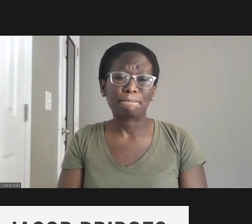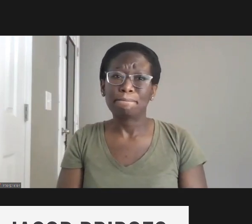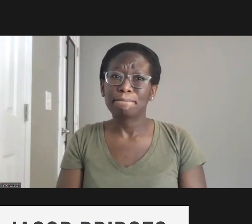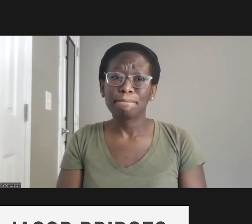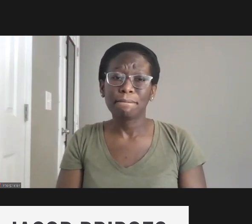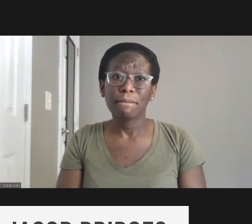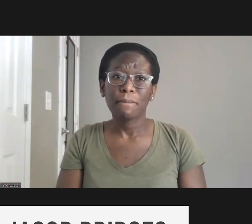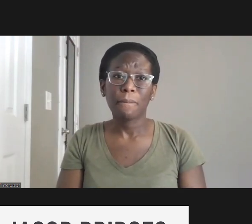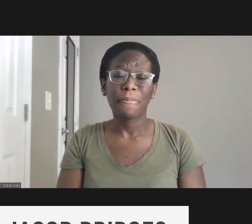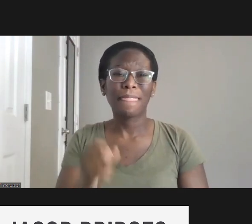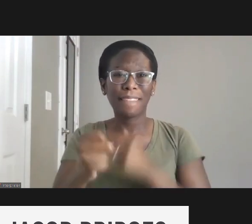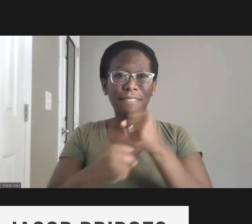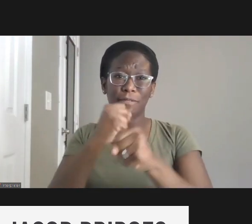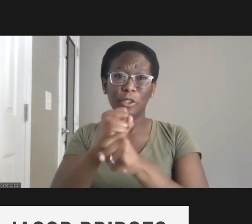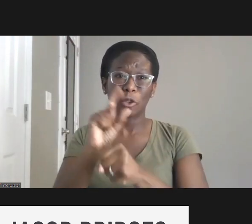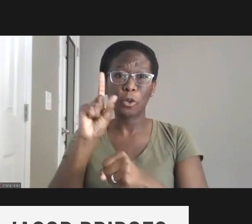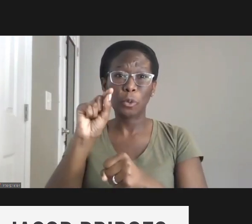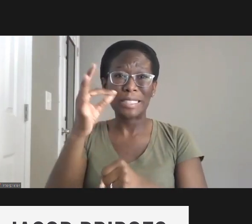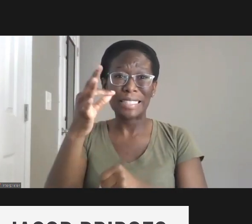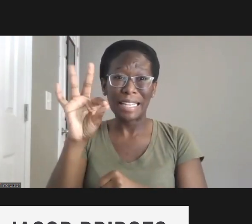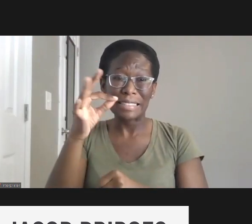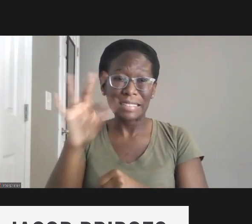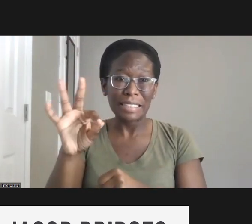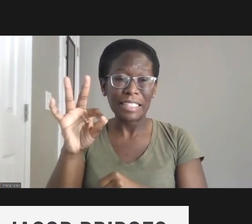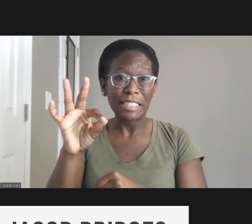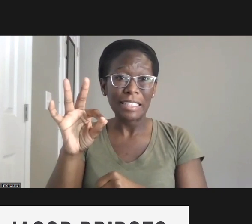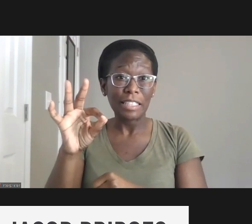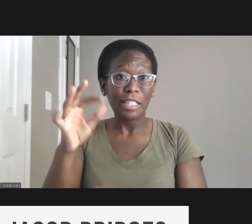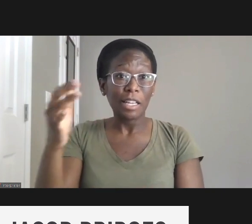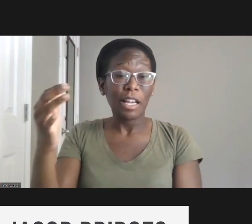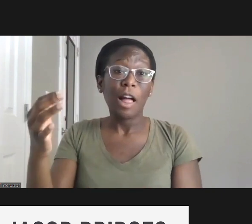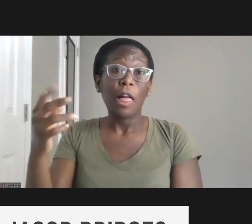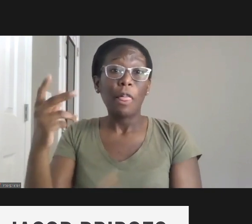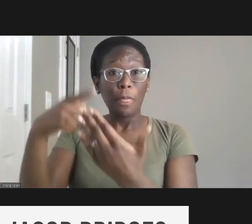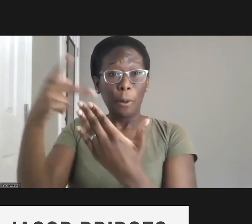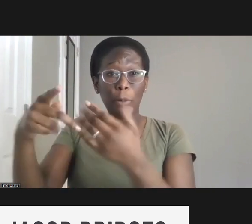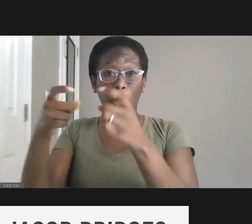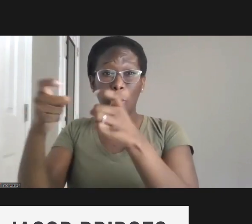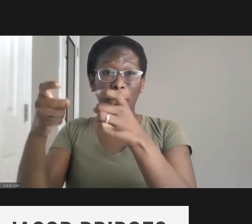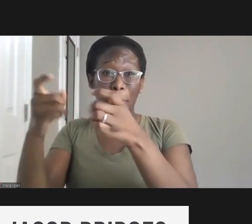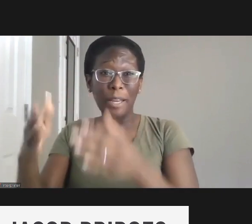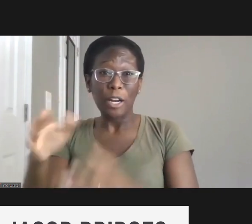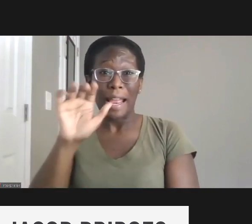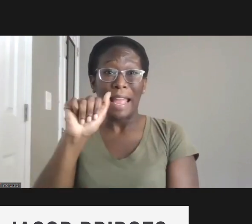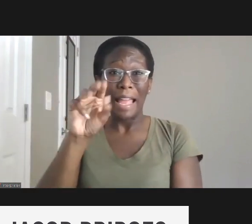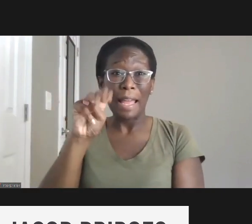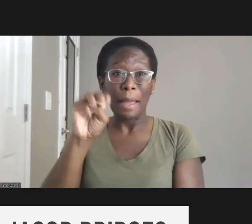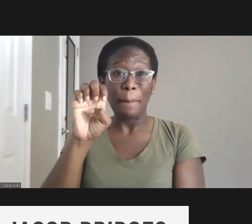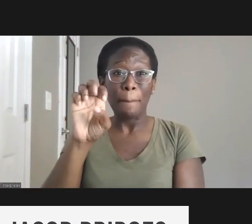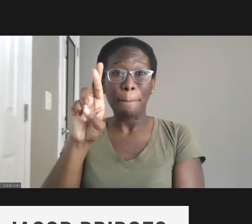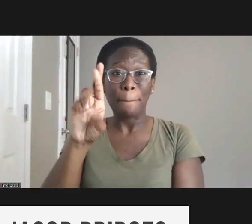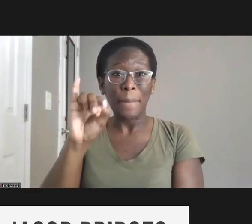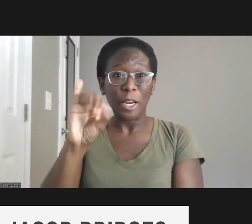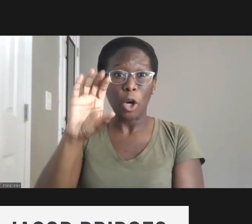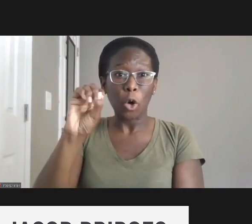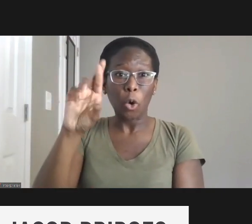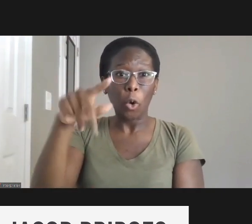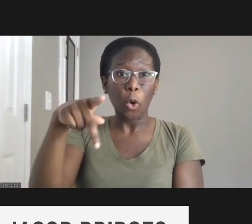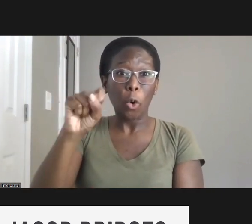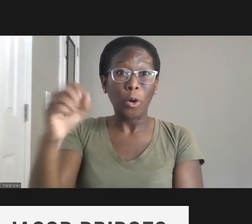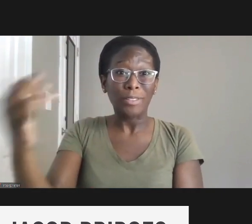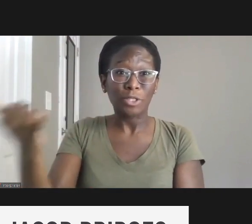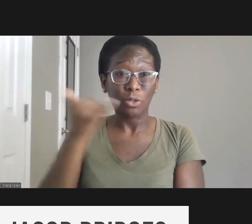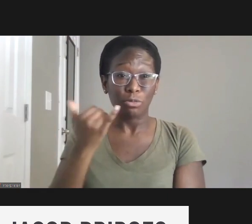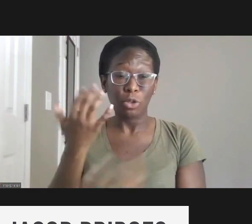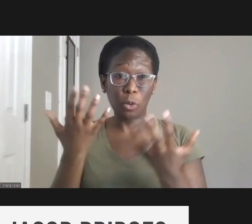In 2019, I got a call from the program manager at AmeriCorps, and she wanted me to interview with a few nonprofits